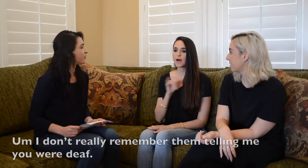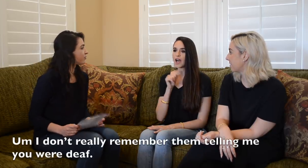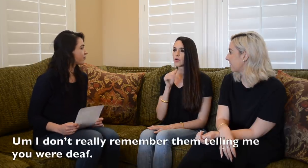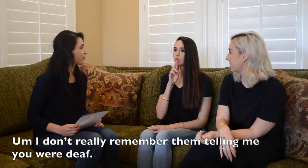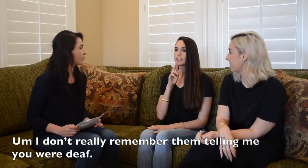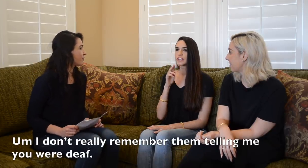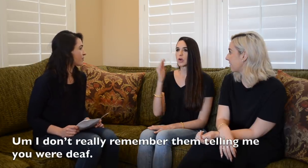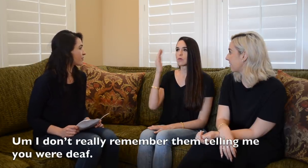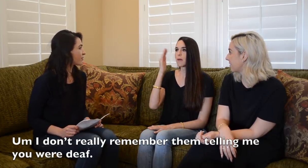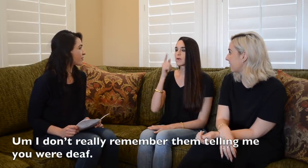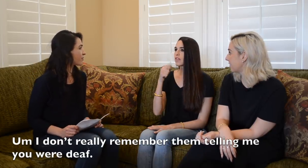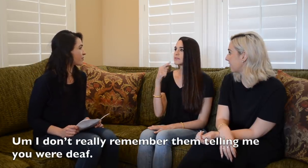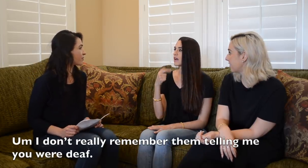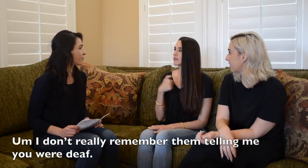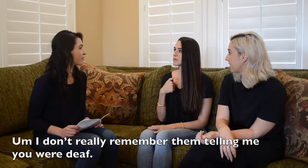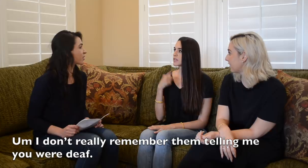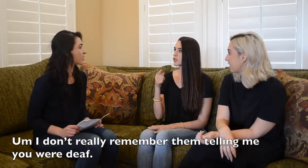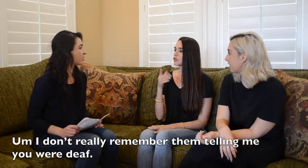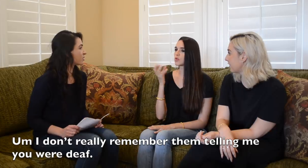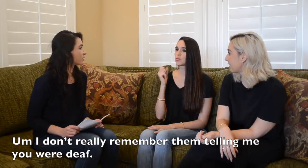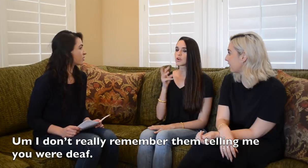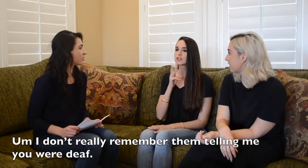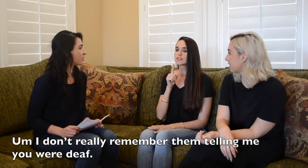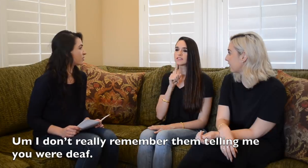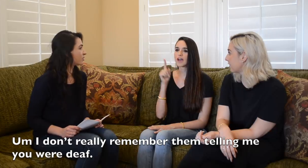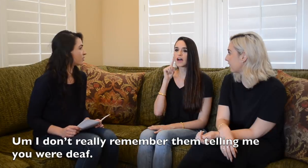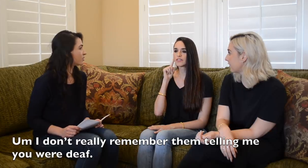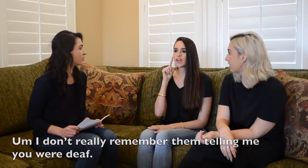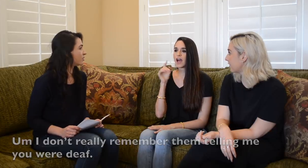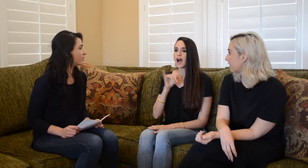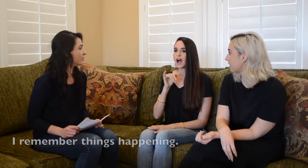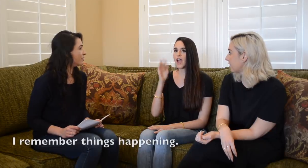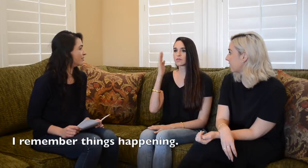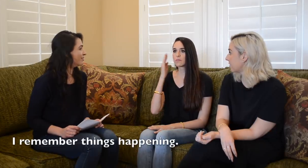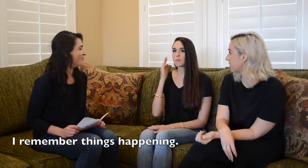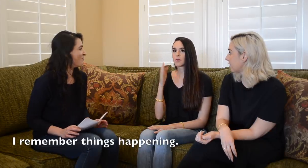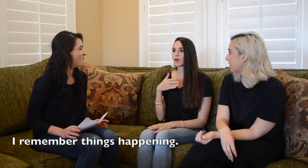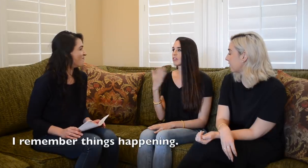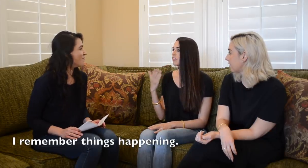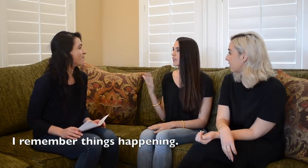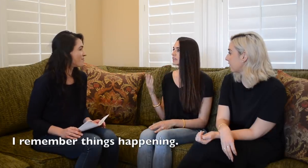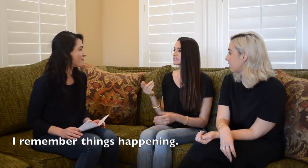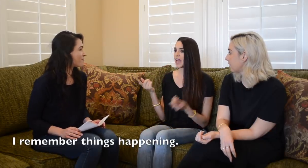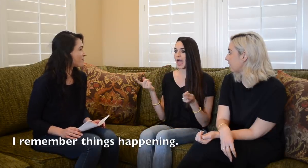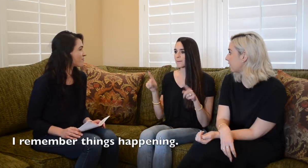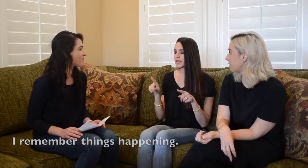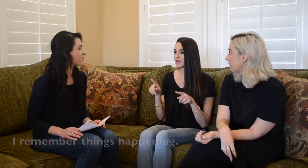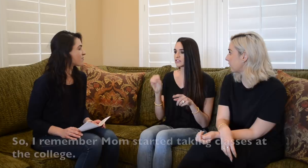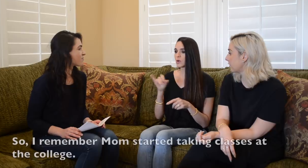I don't really remember them telling me you were deaf. I remember things happening. So